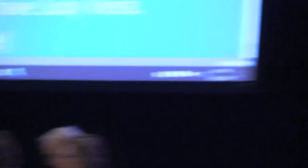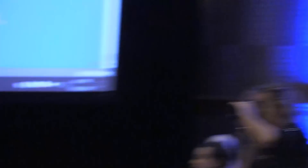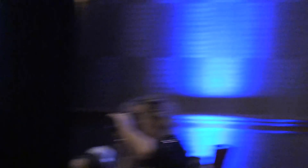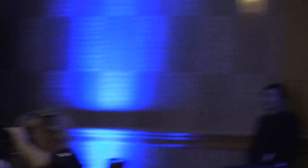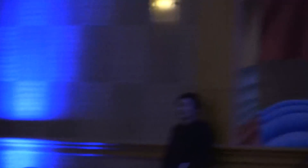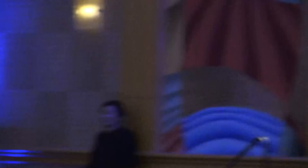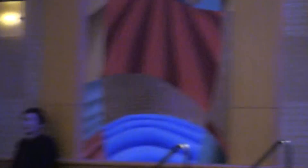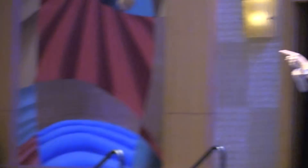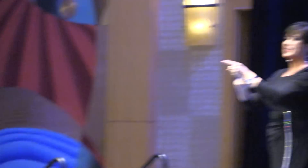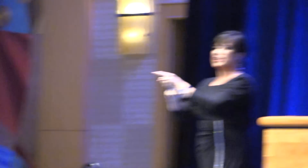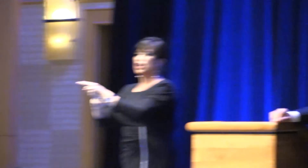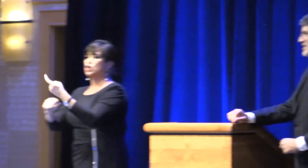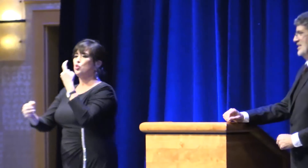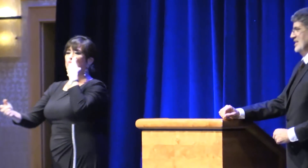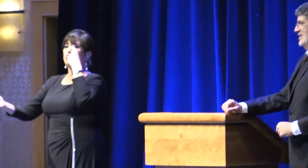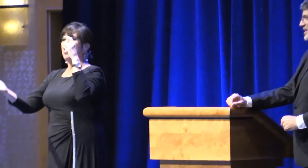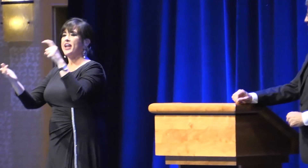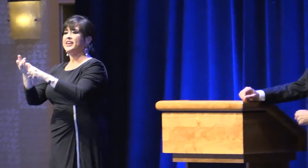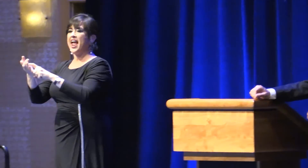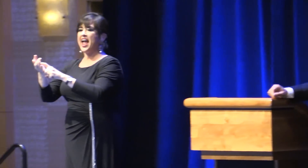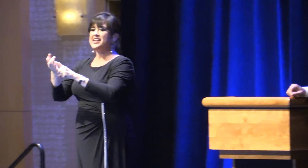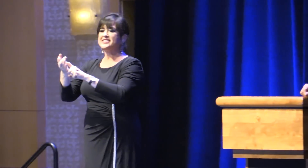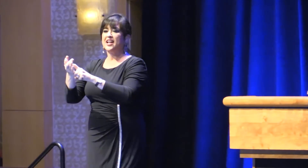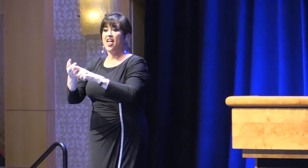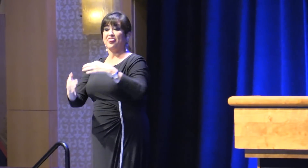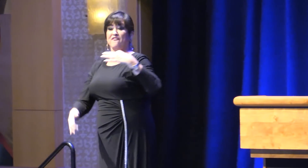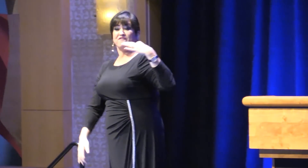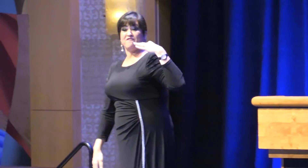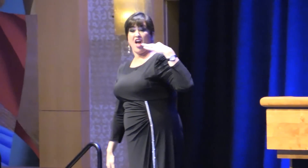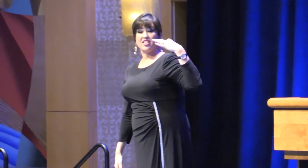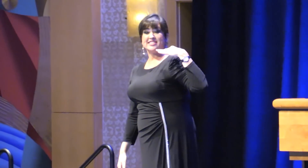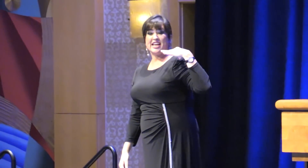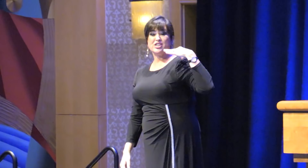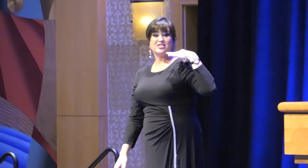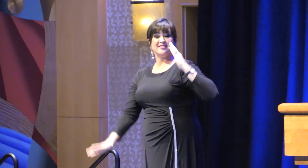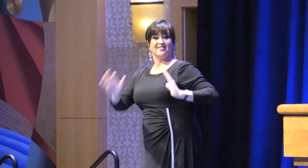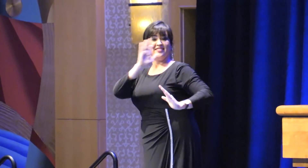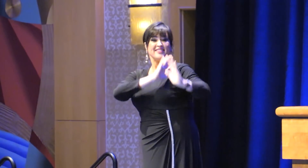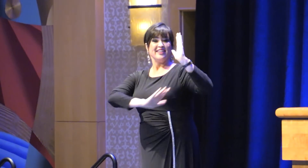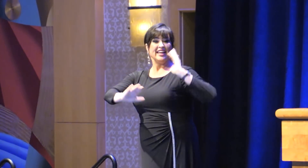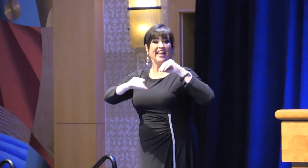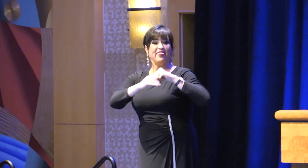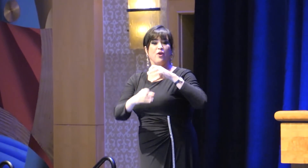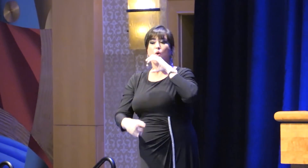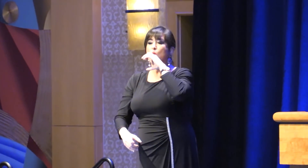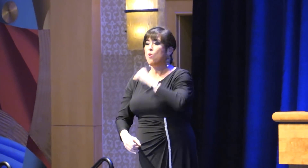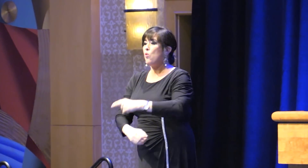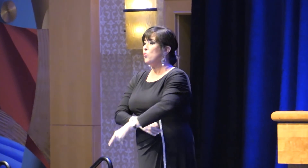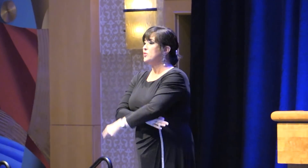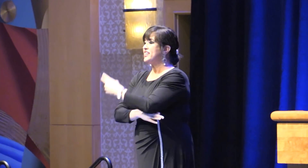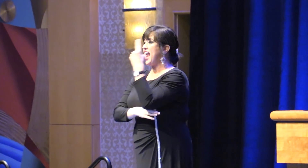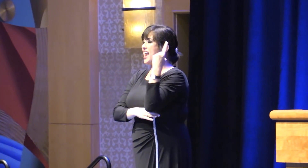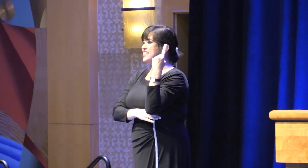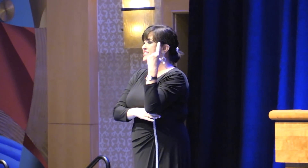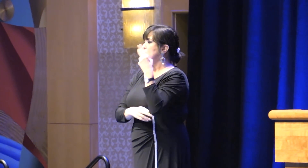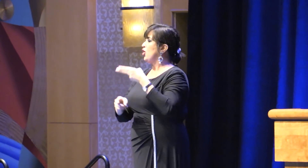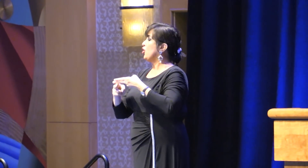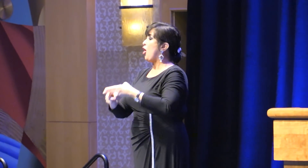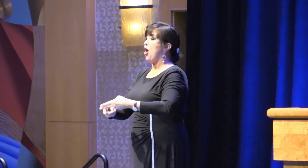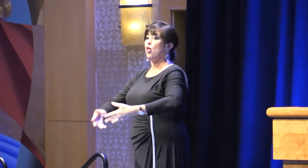I would like to take a moment now to recognize the volunteers who worked way